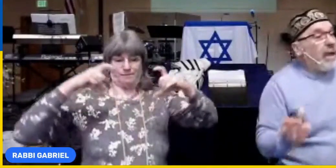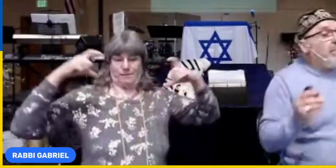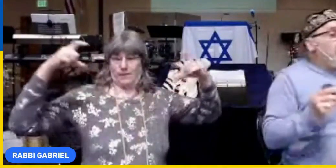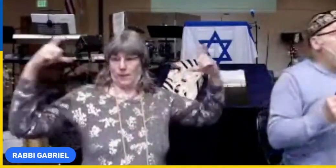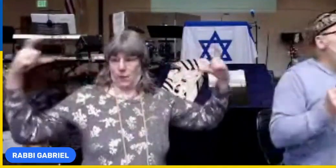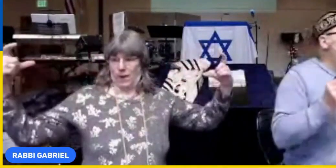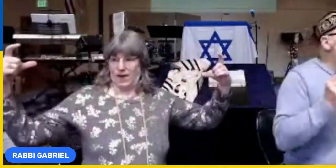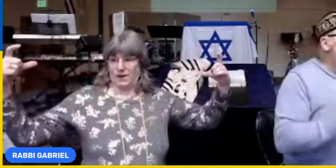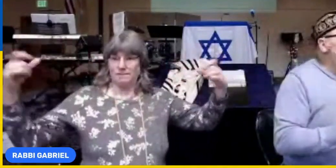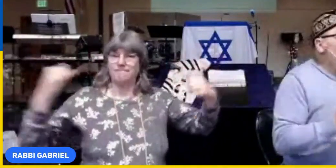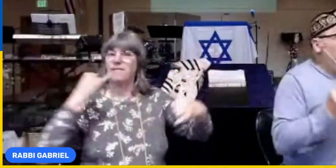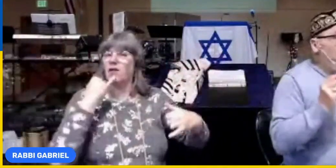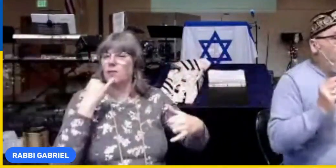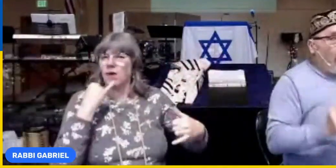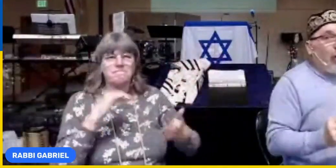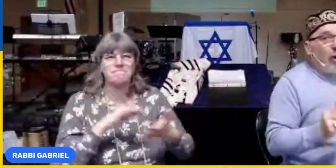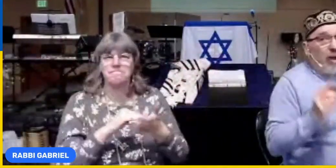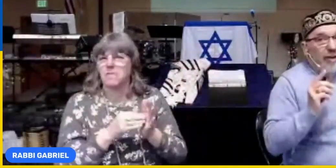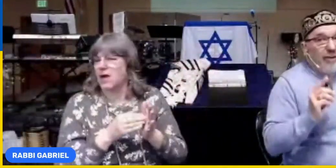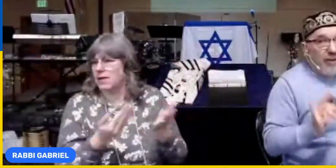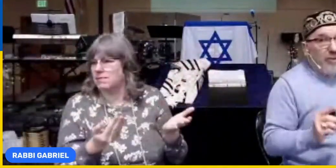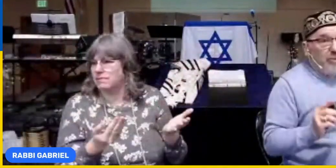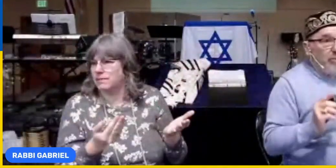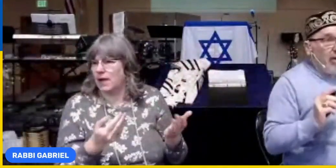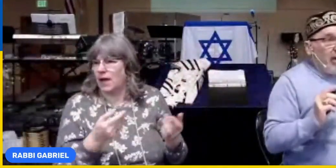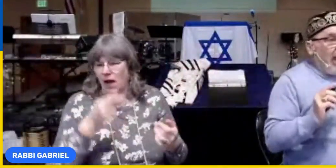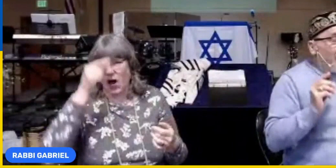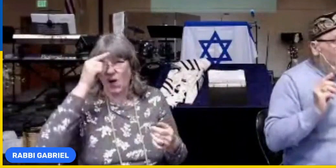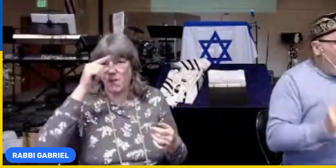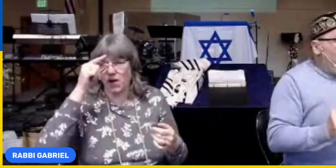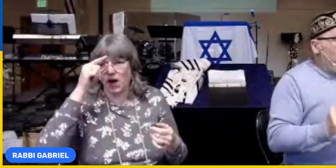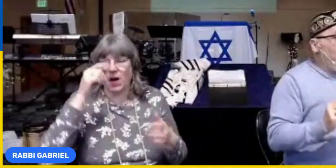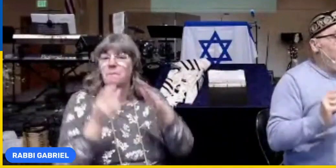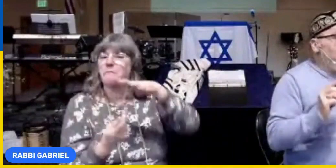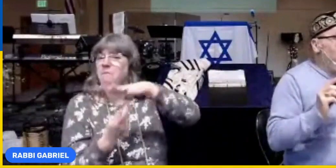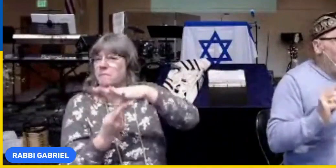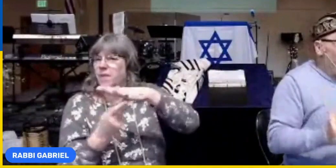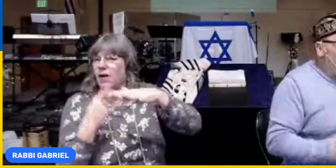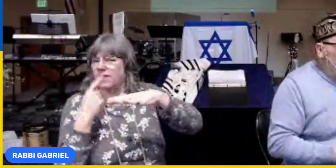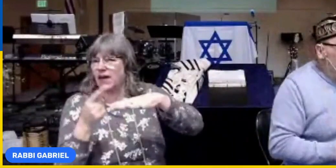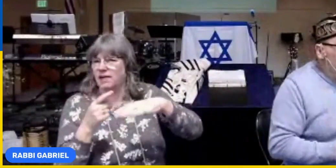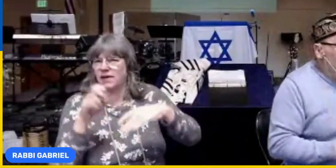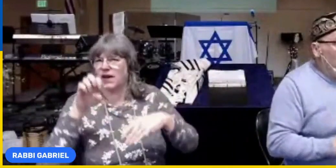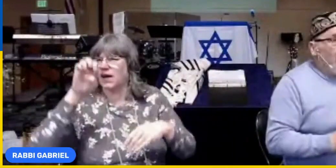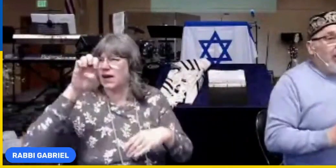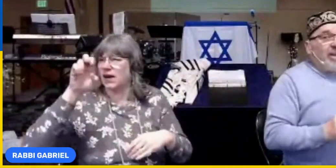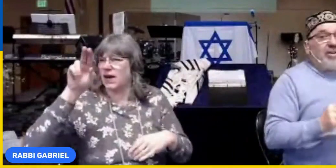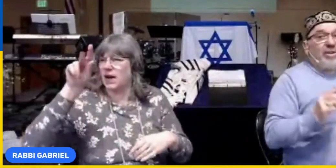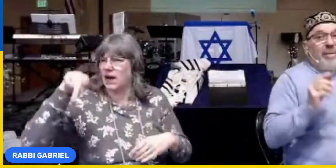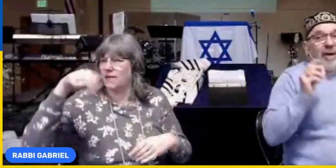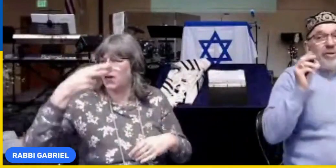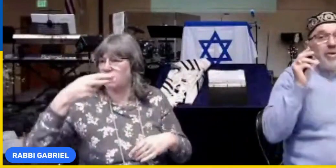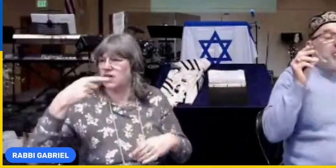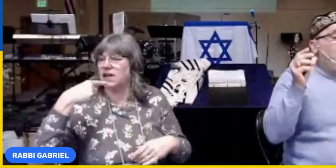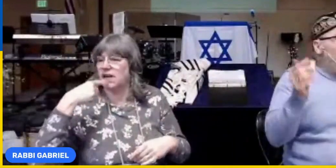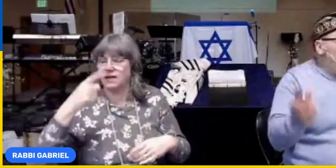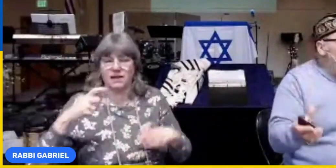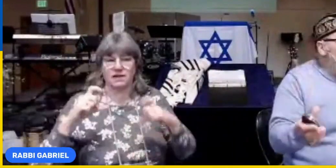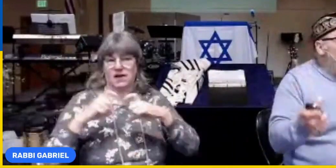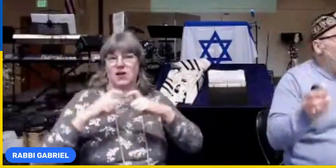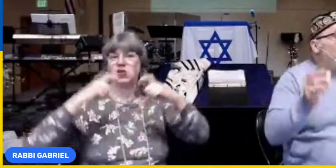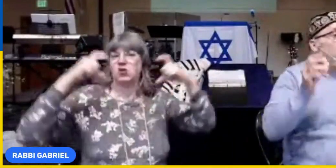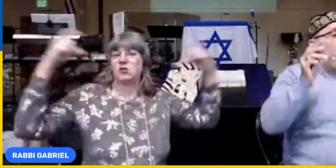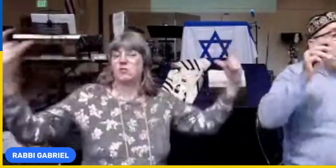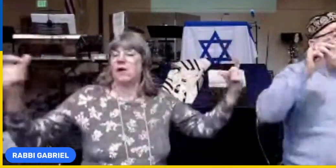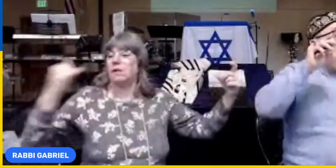Israel because it's a term that Paul used. I think it's in Ephesians. He talks about the